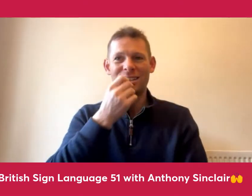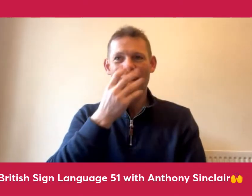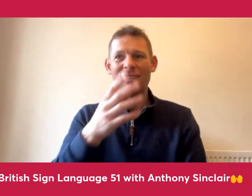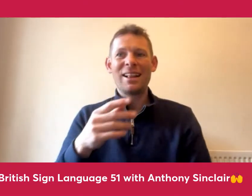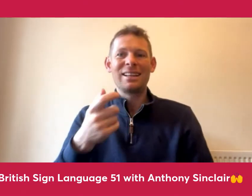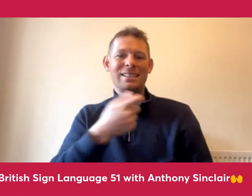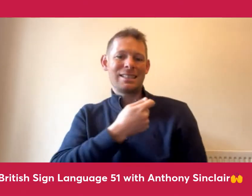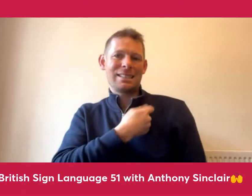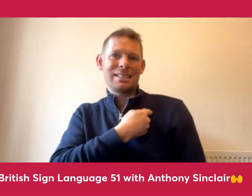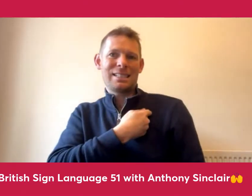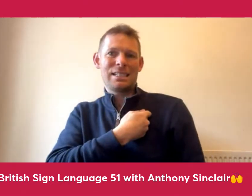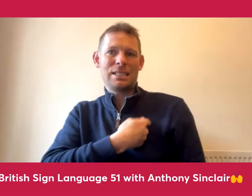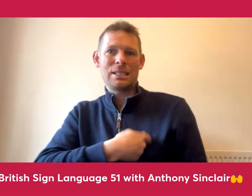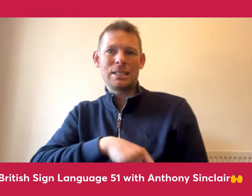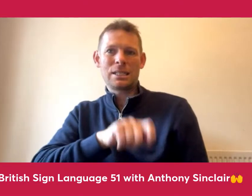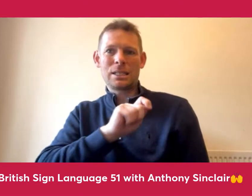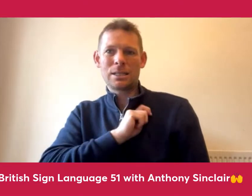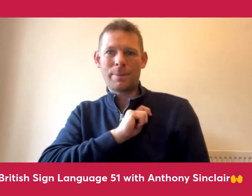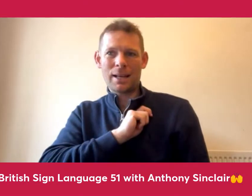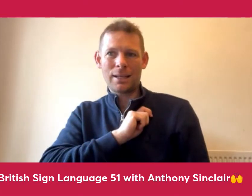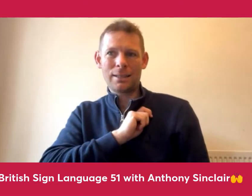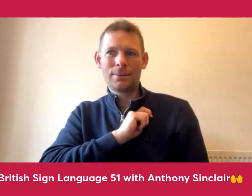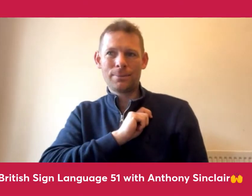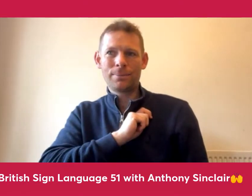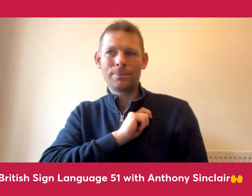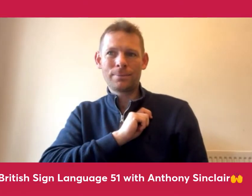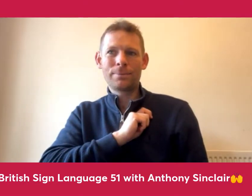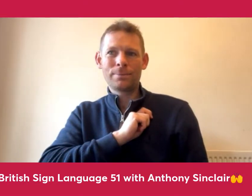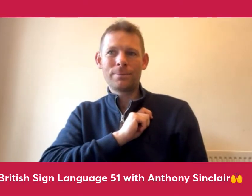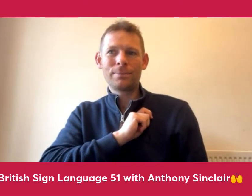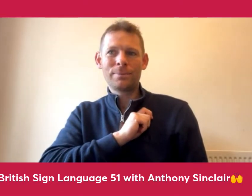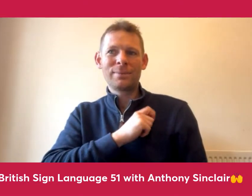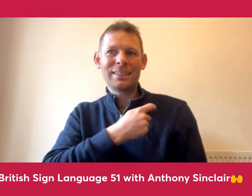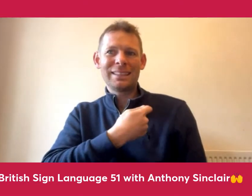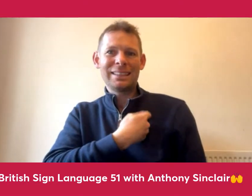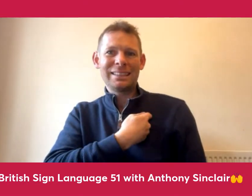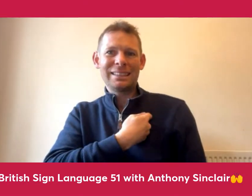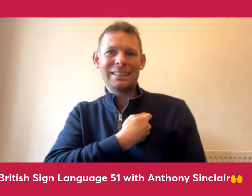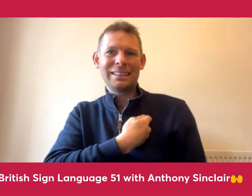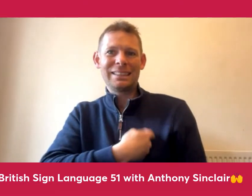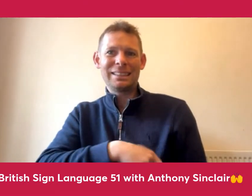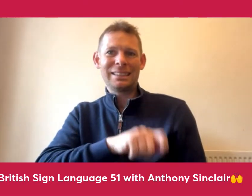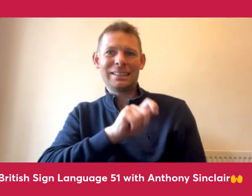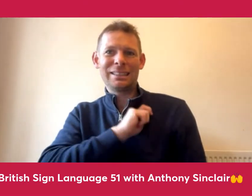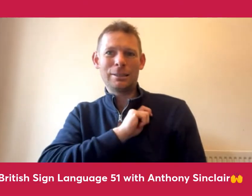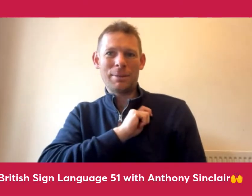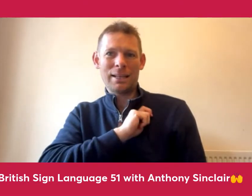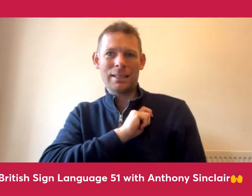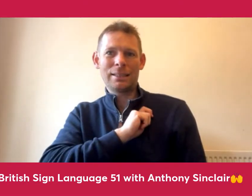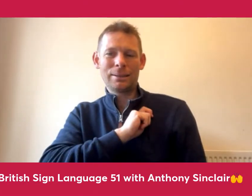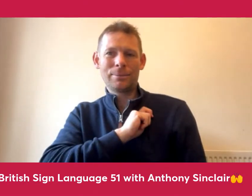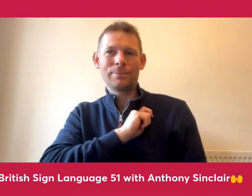And that's how we sign Spain. So that's Spain.